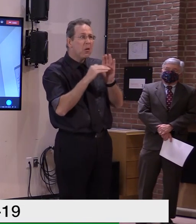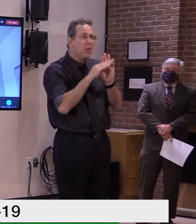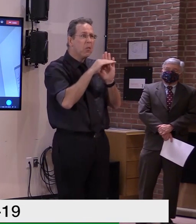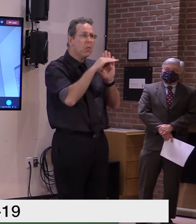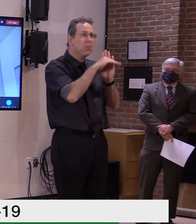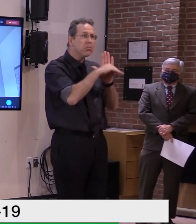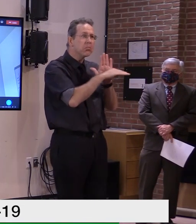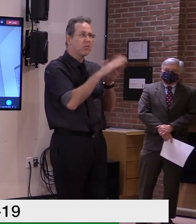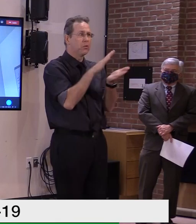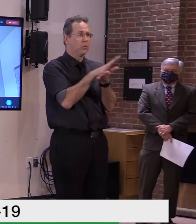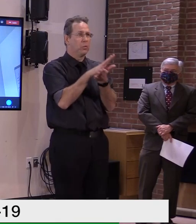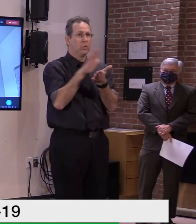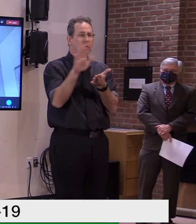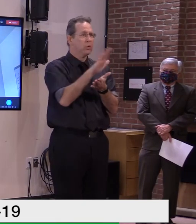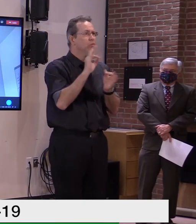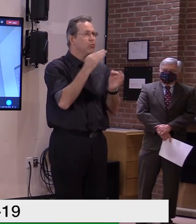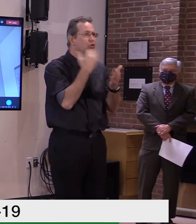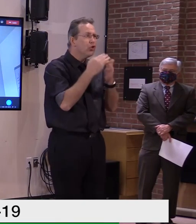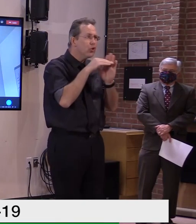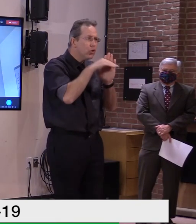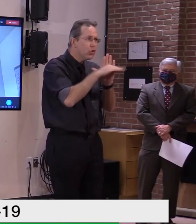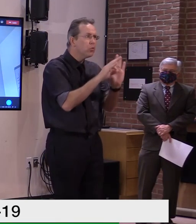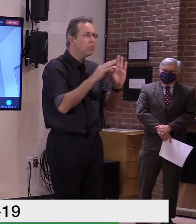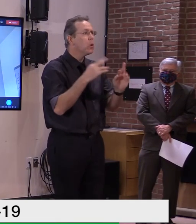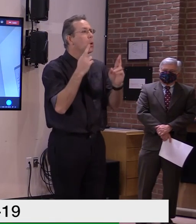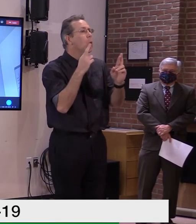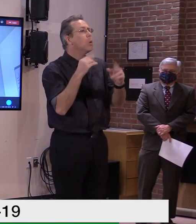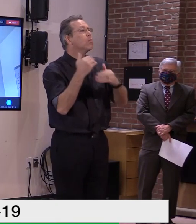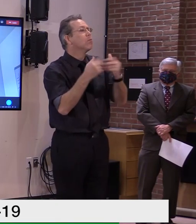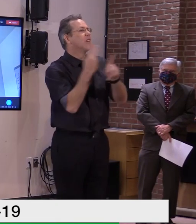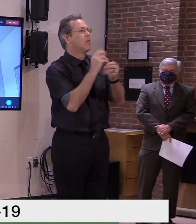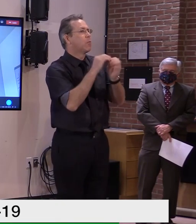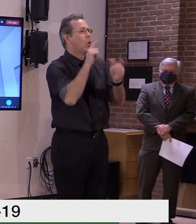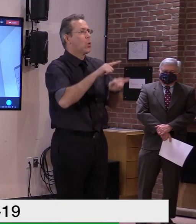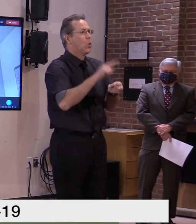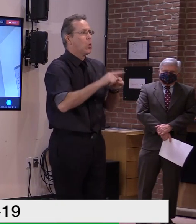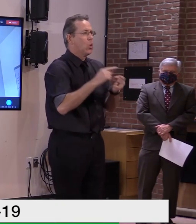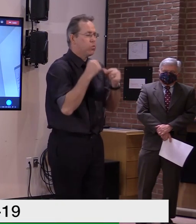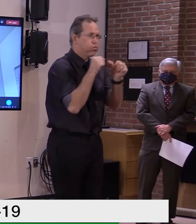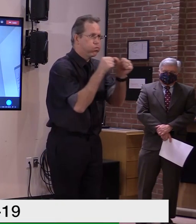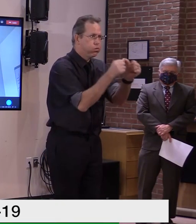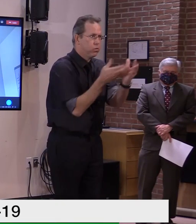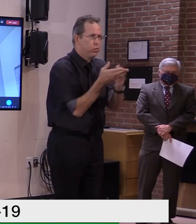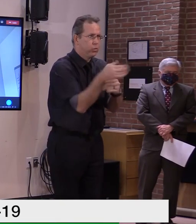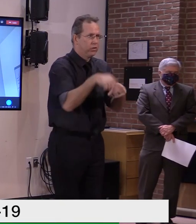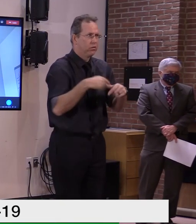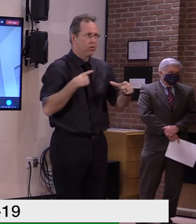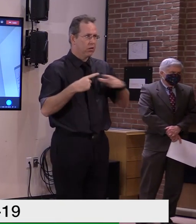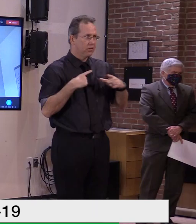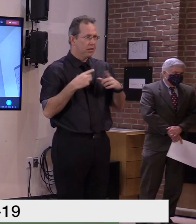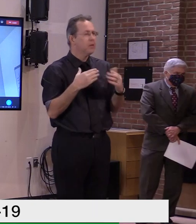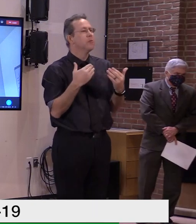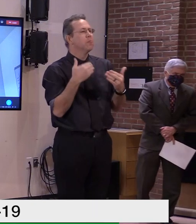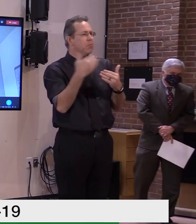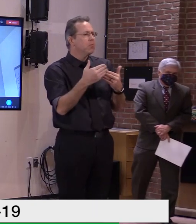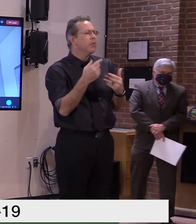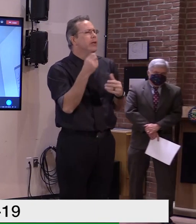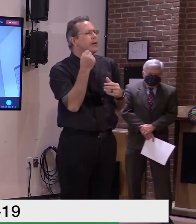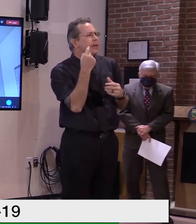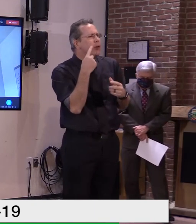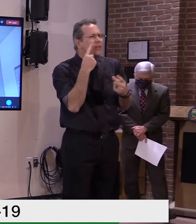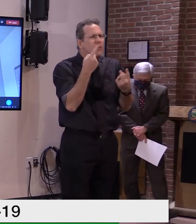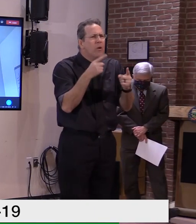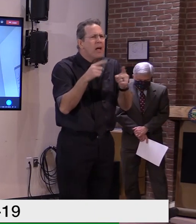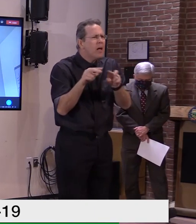will continue in the coming weeks and through mid-January, when we'll have a full understanding or more full understanding of the patterns and the data as